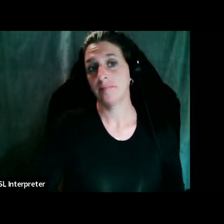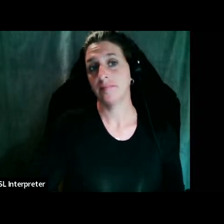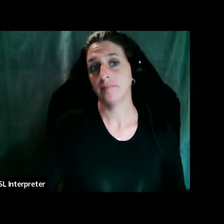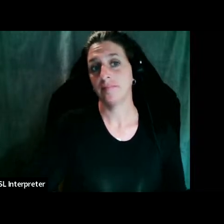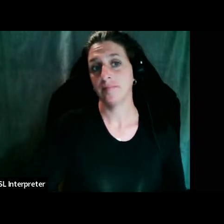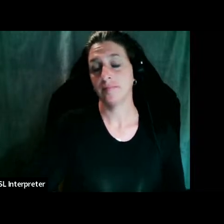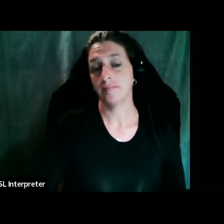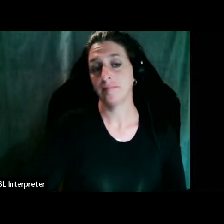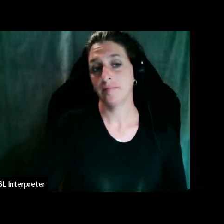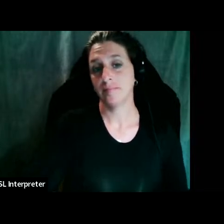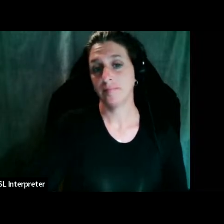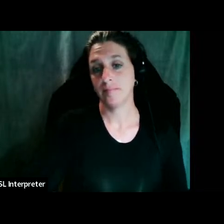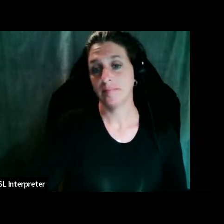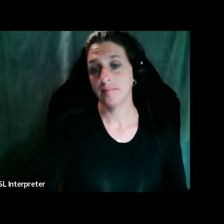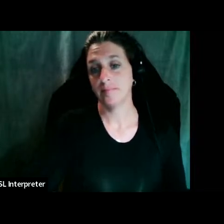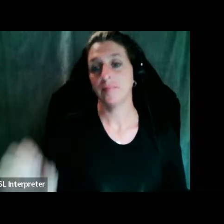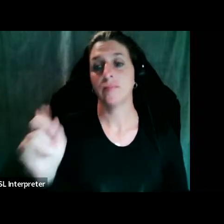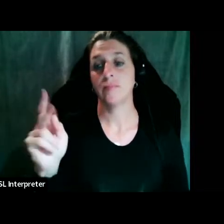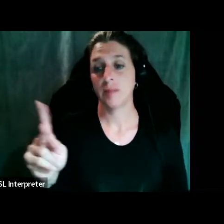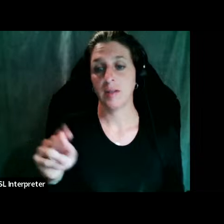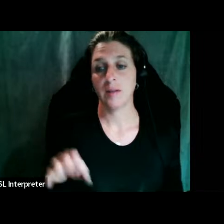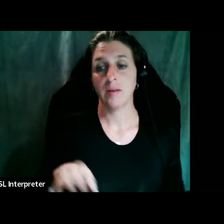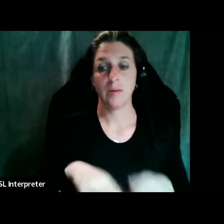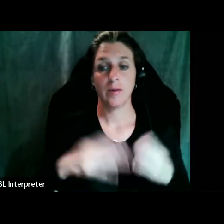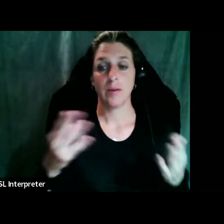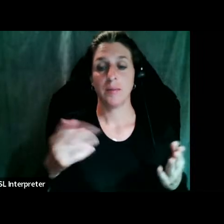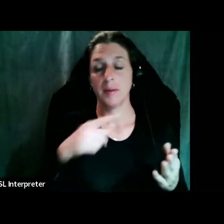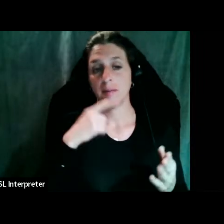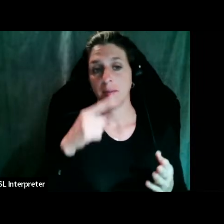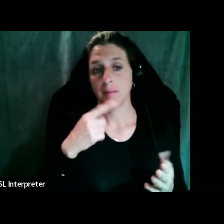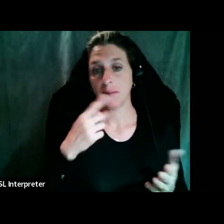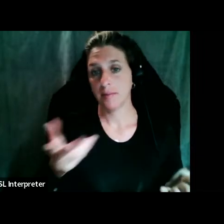okay. Okay, I'm opening the public hearing.